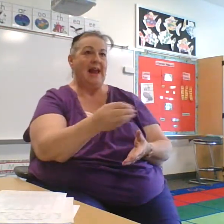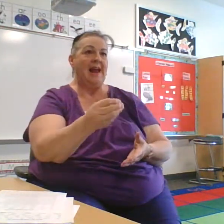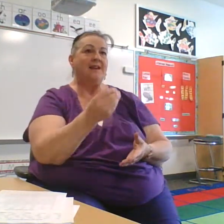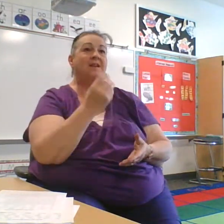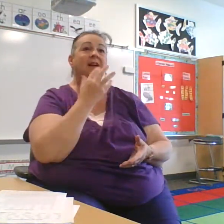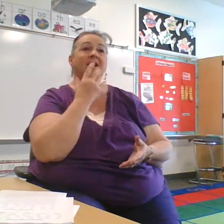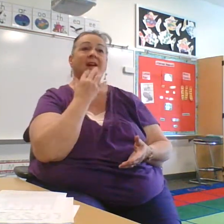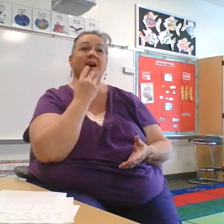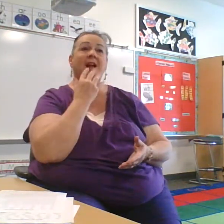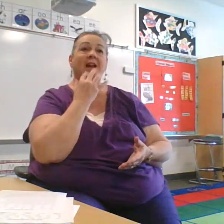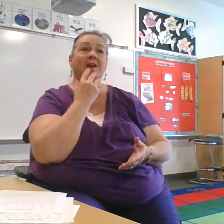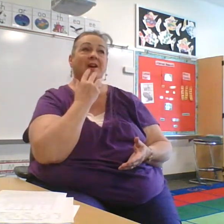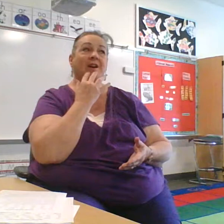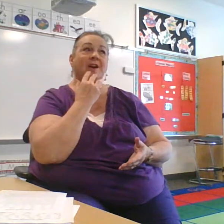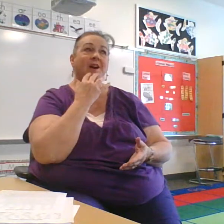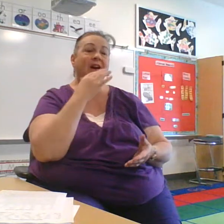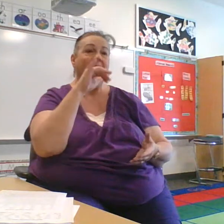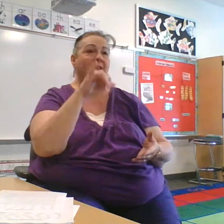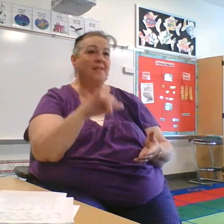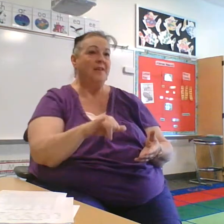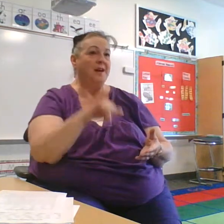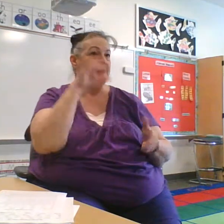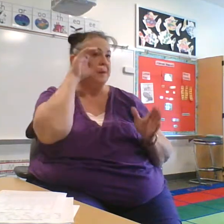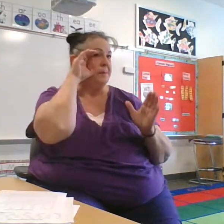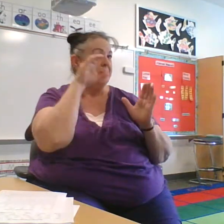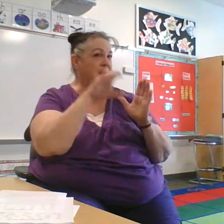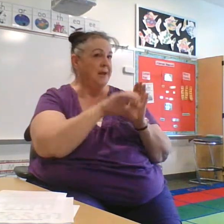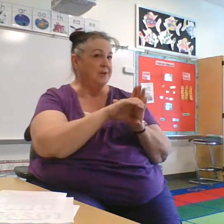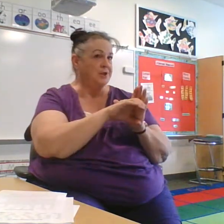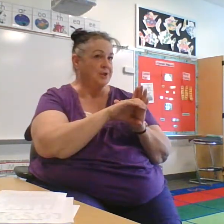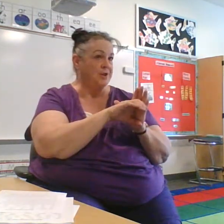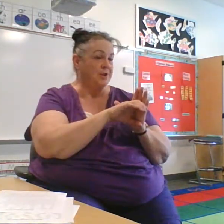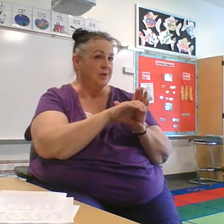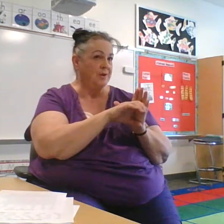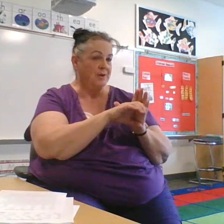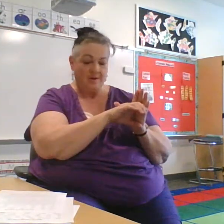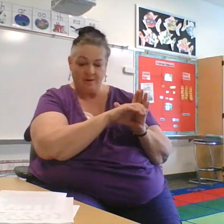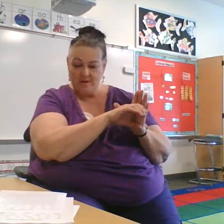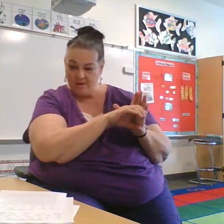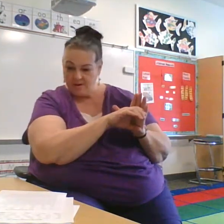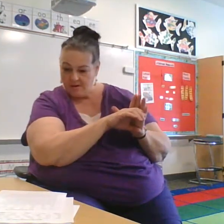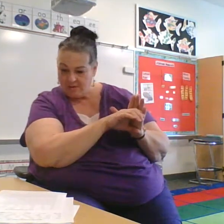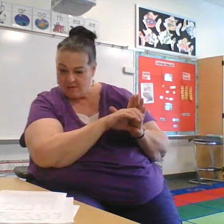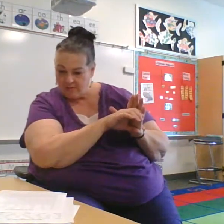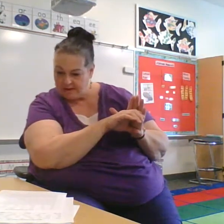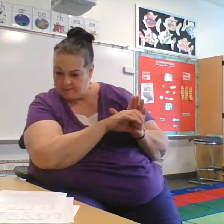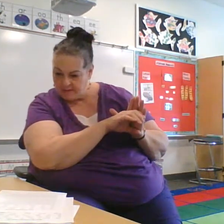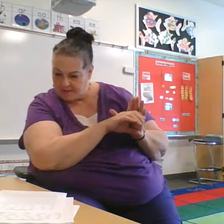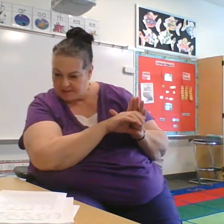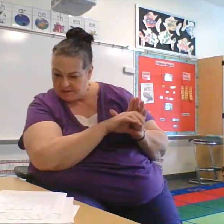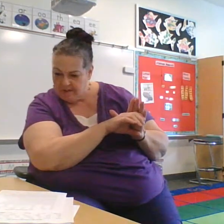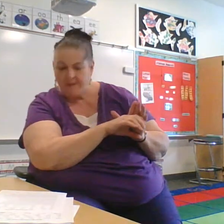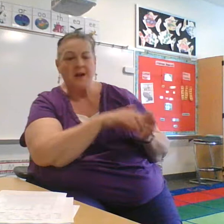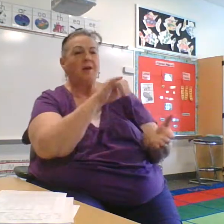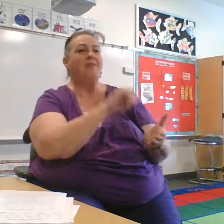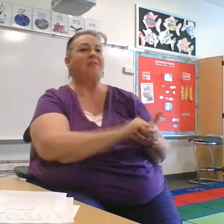and color the picture, or what was it? Color